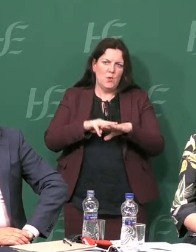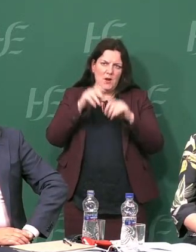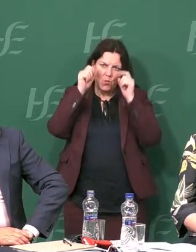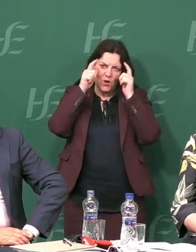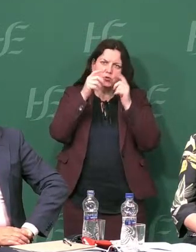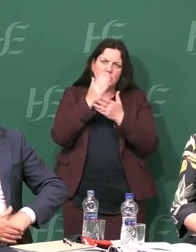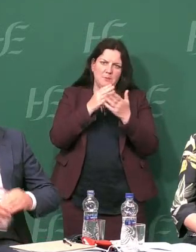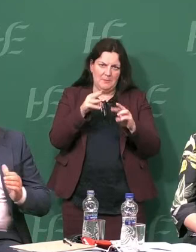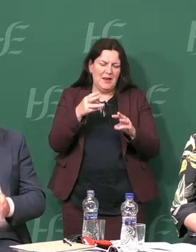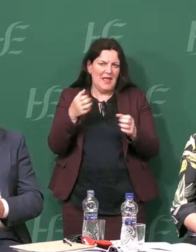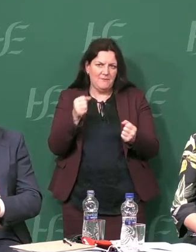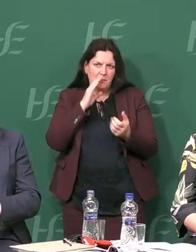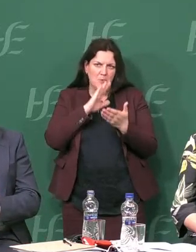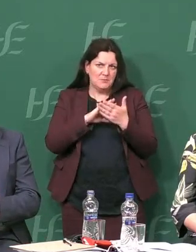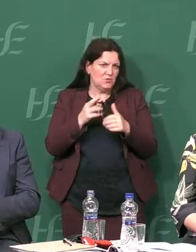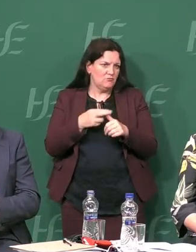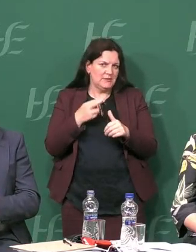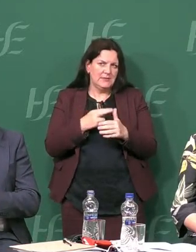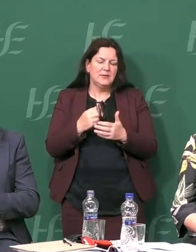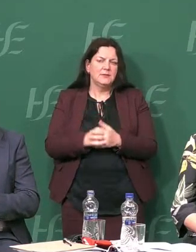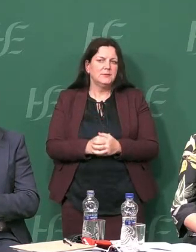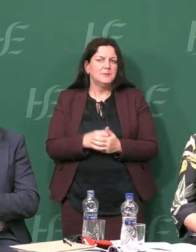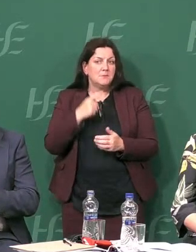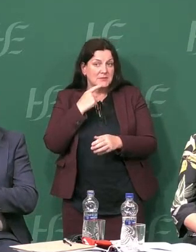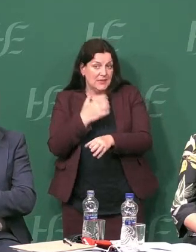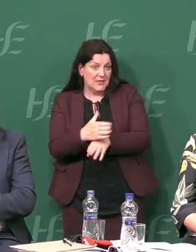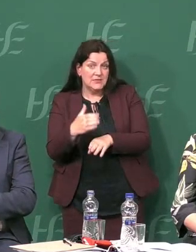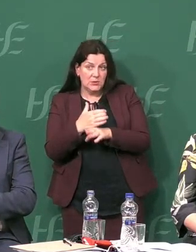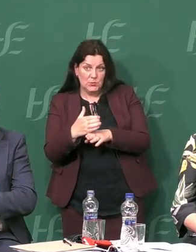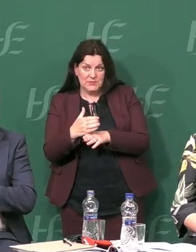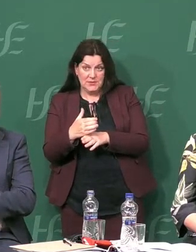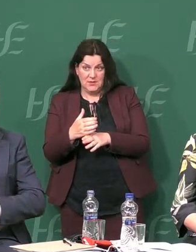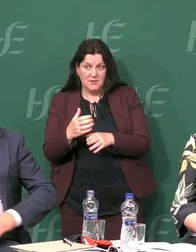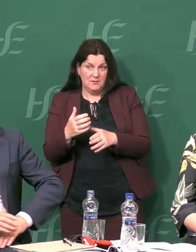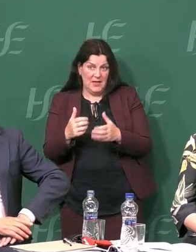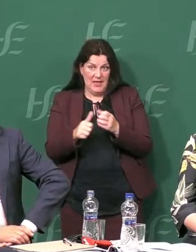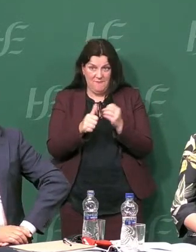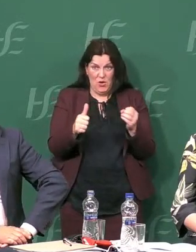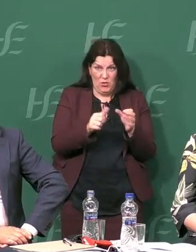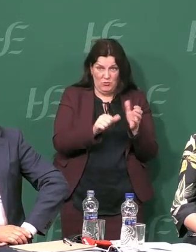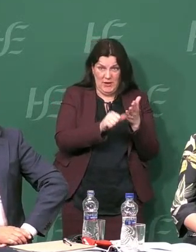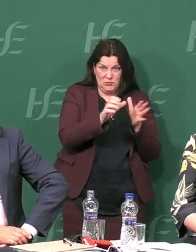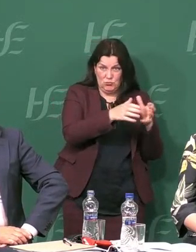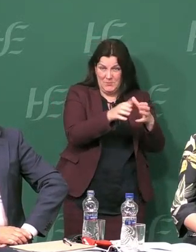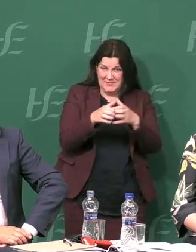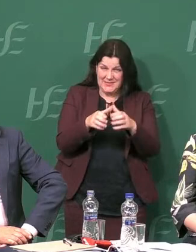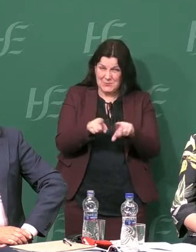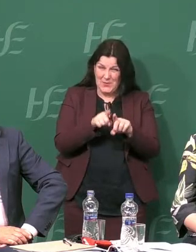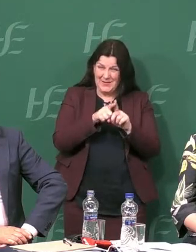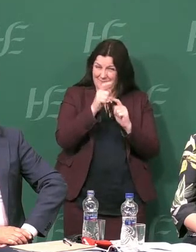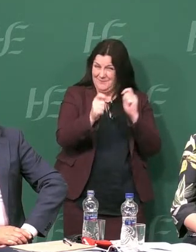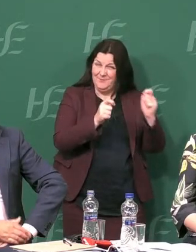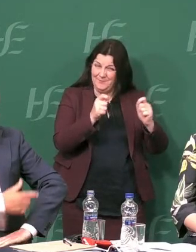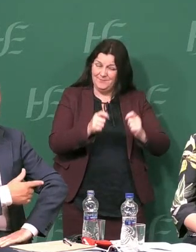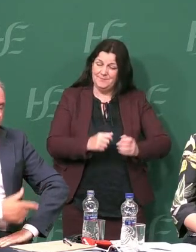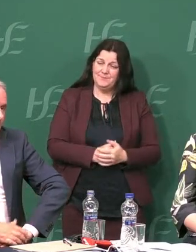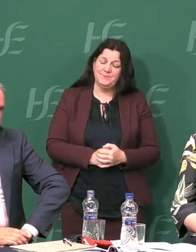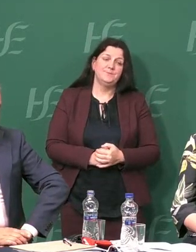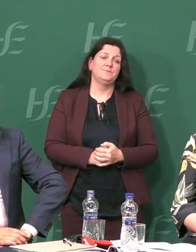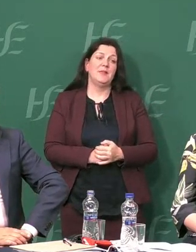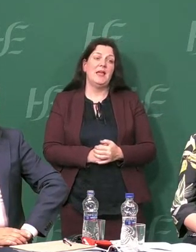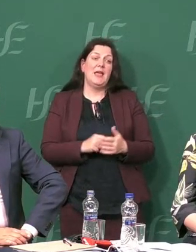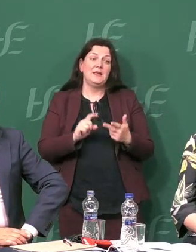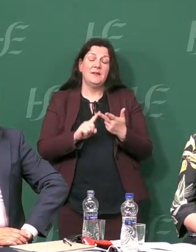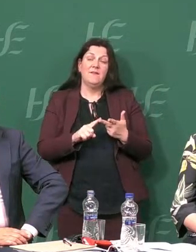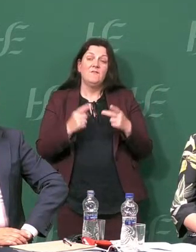have got appointments already. But we are also continuing the dose 1s and dose 2s for the other age groups in the vaccination centres too. And